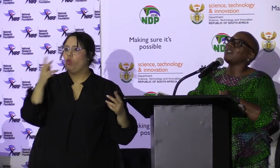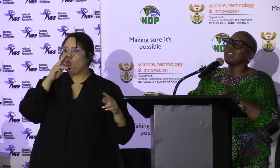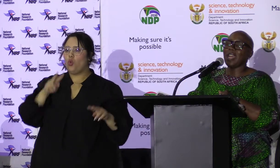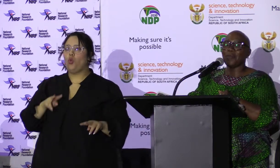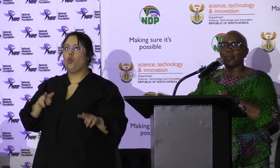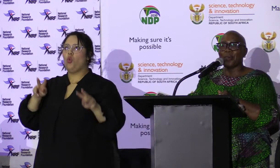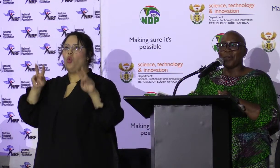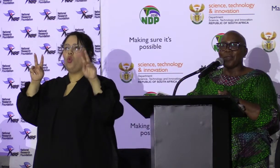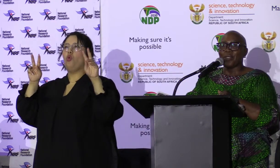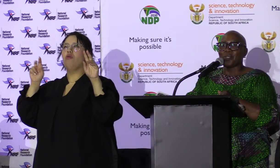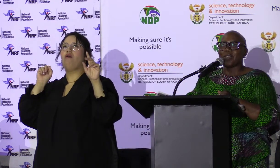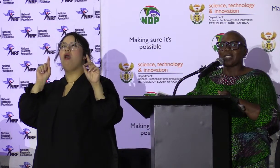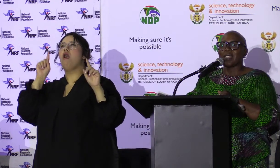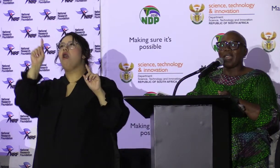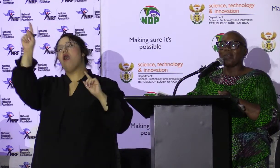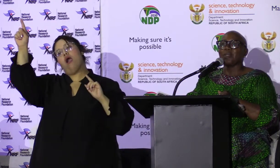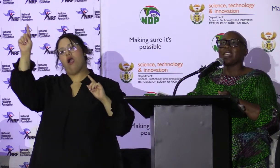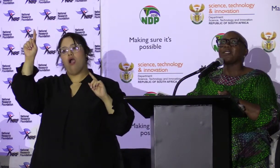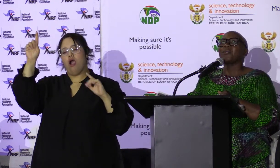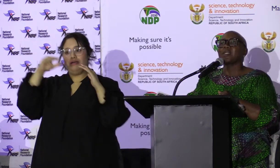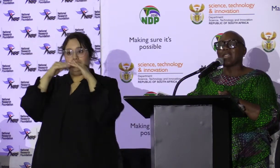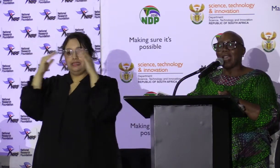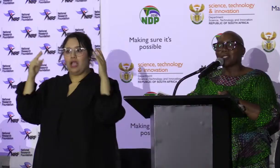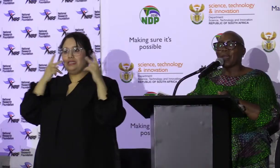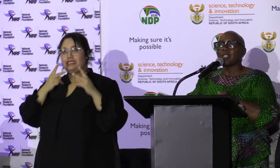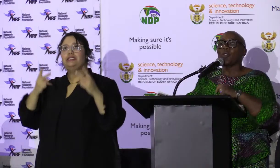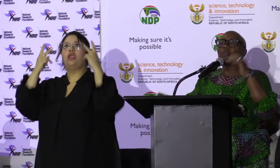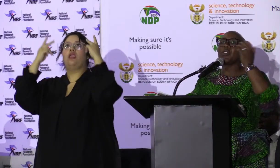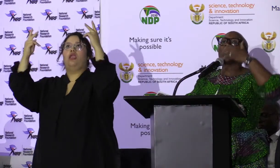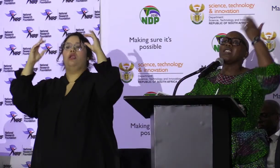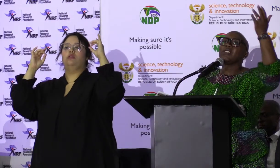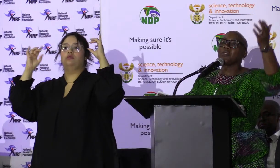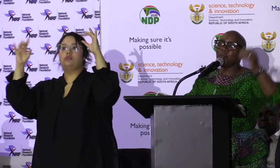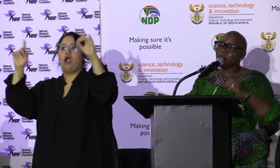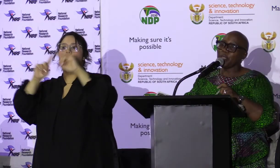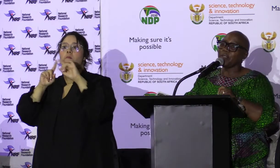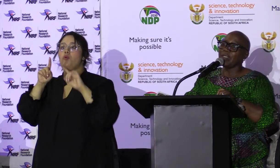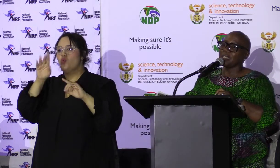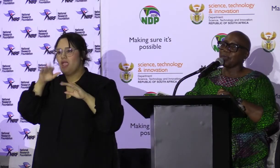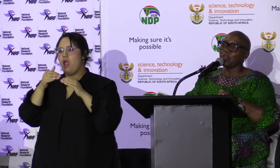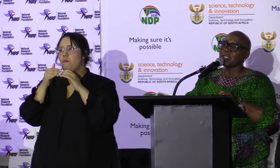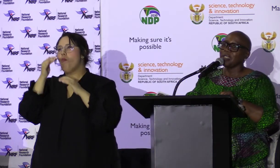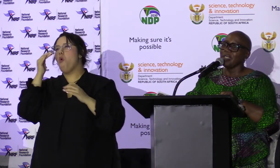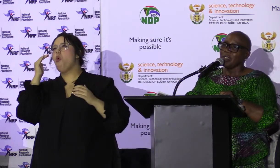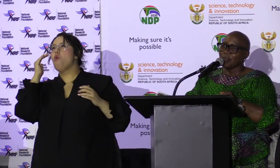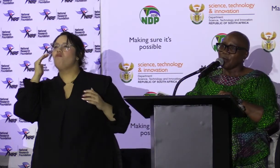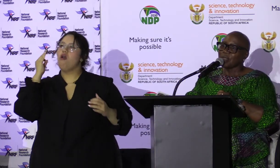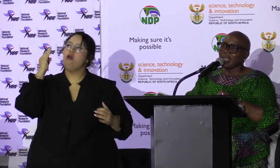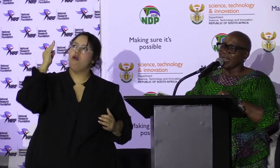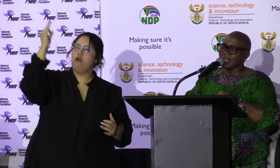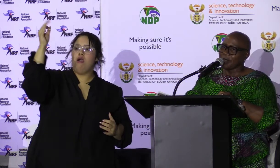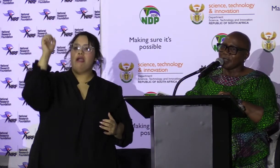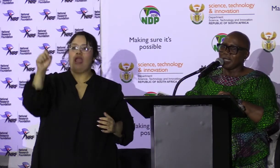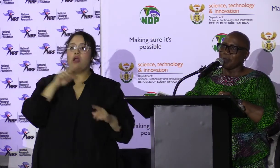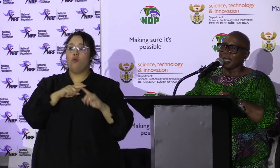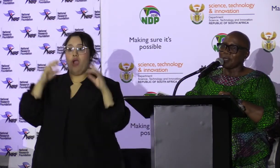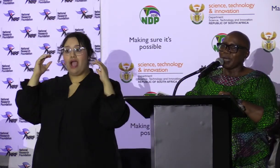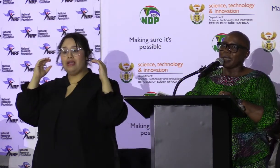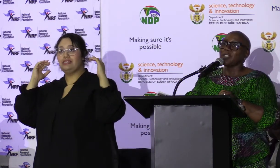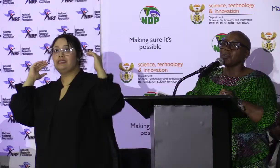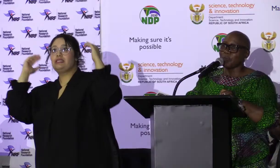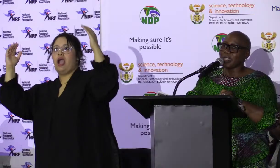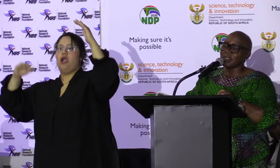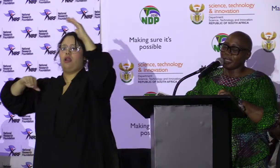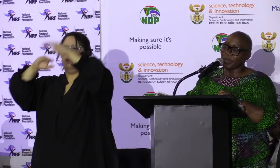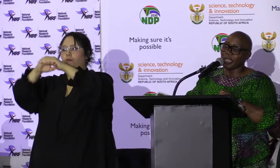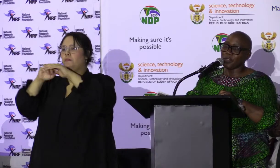look even up to the sky, look at those stars, but go, you can even go beyond that, because those skies are not the limit,